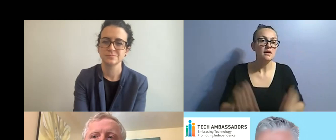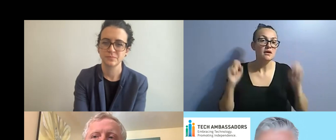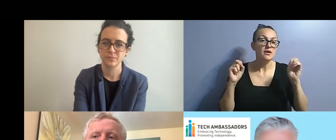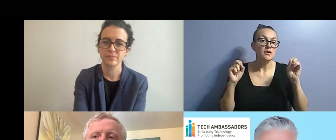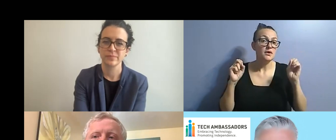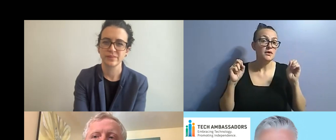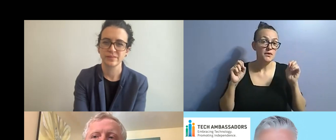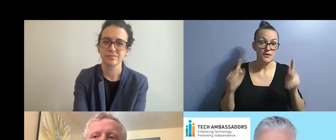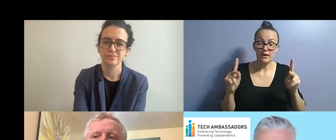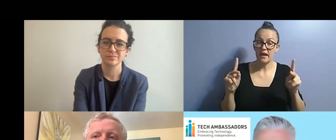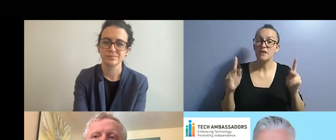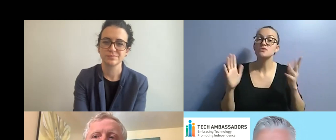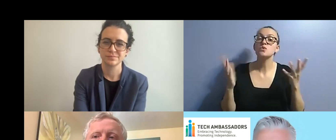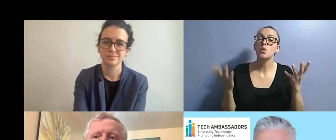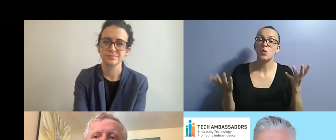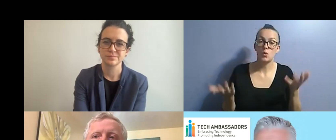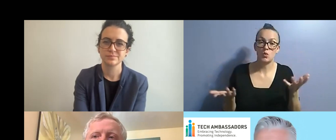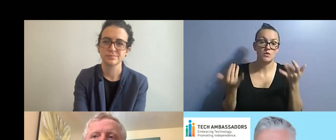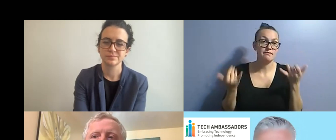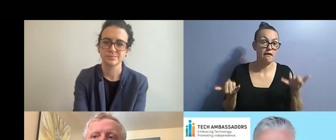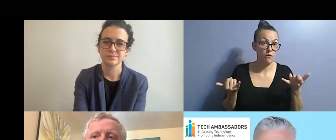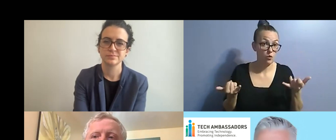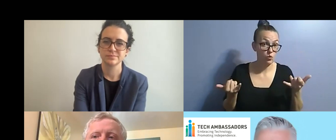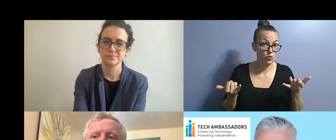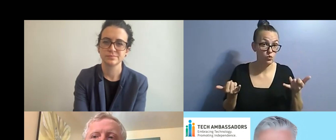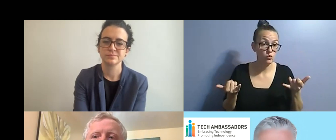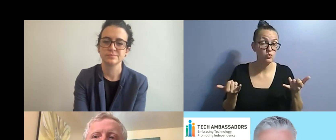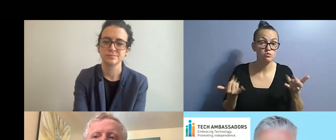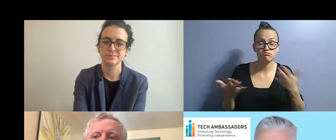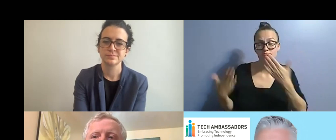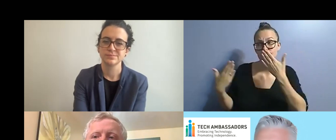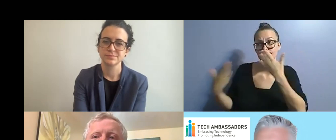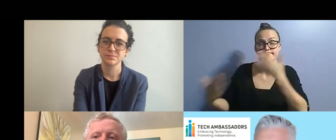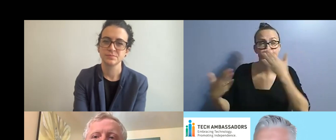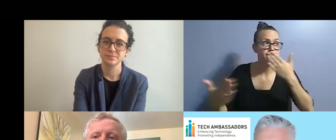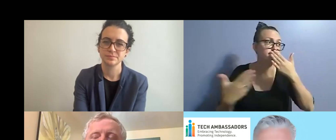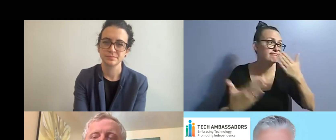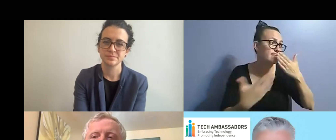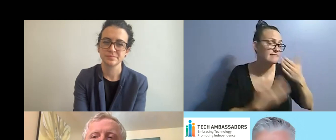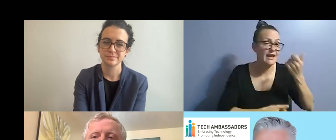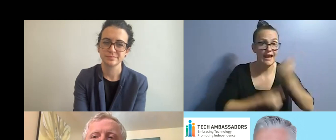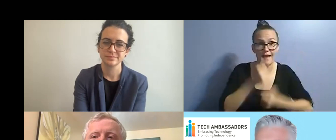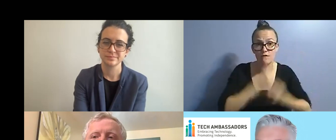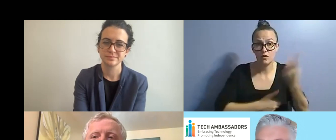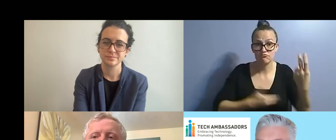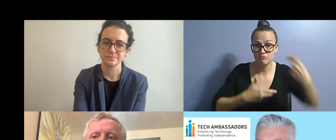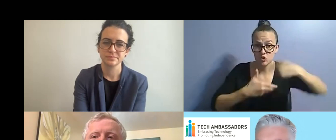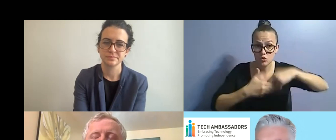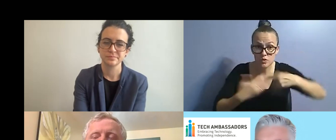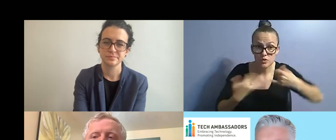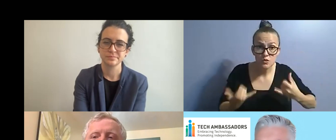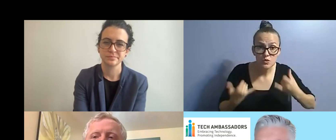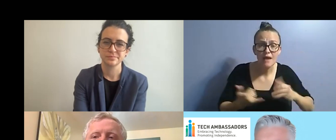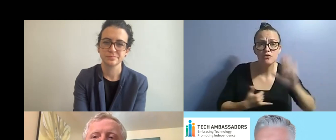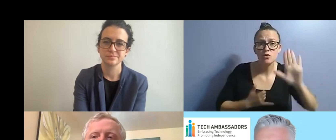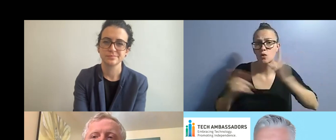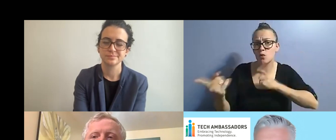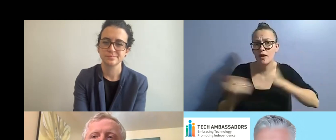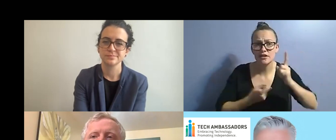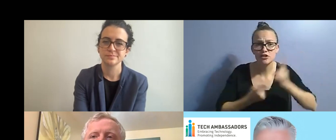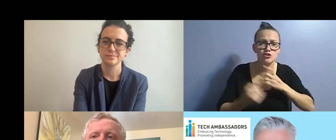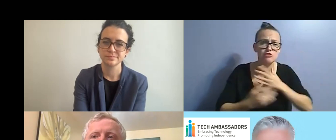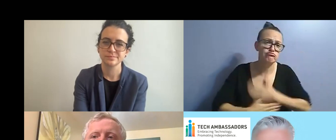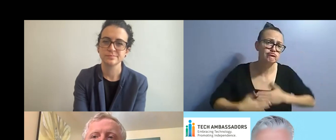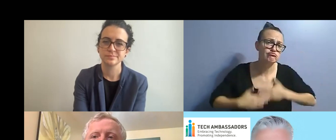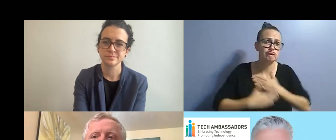Well, let's just take a second to just say thank you to everybody who came today. Those were great questions, and we really appreciate